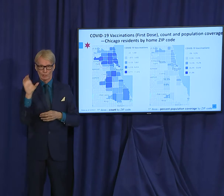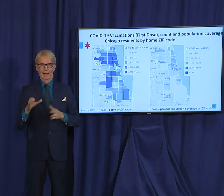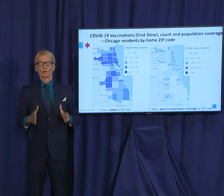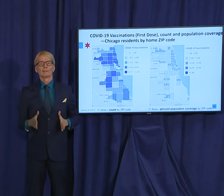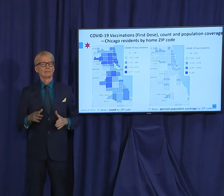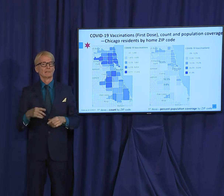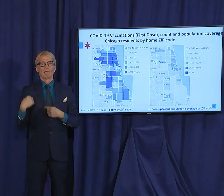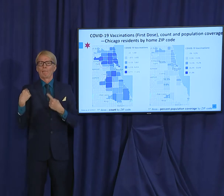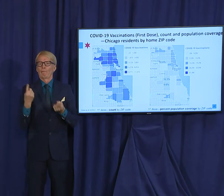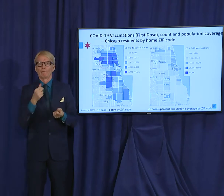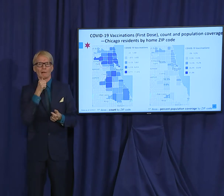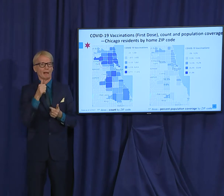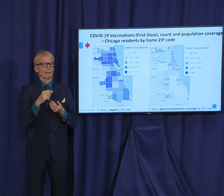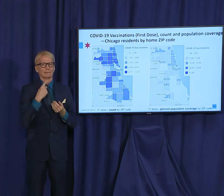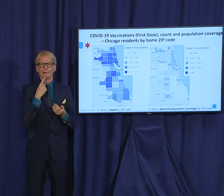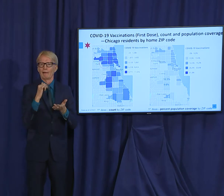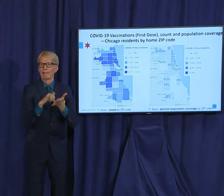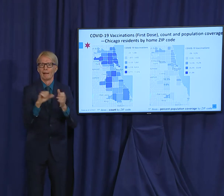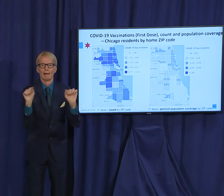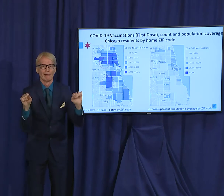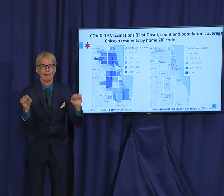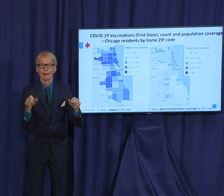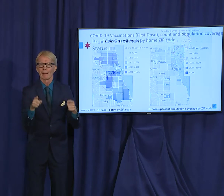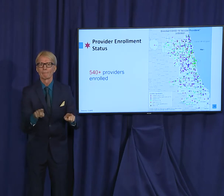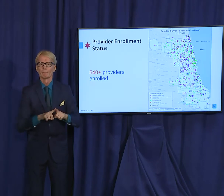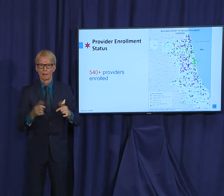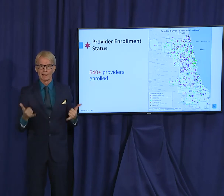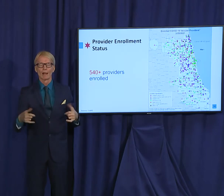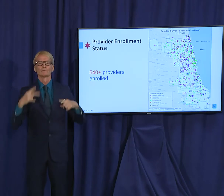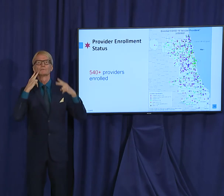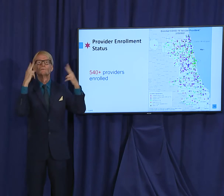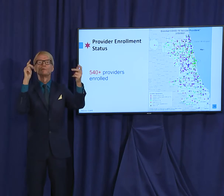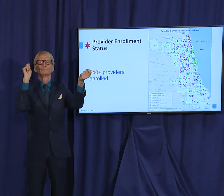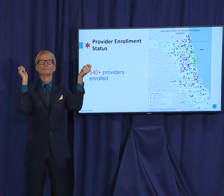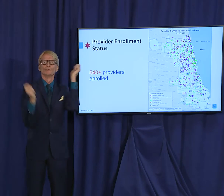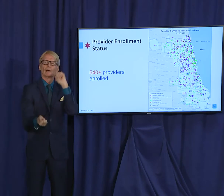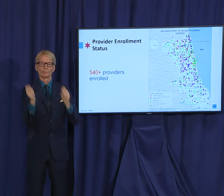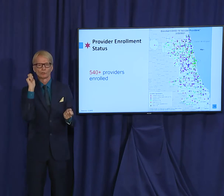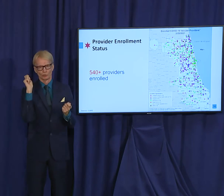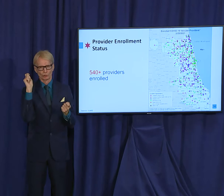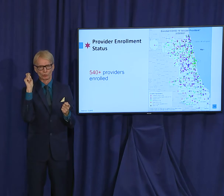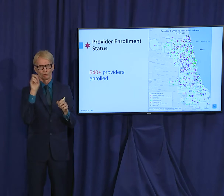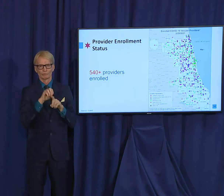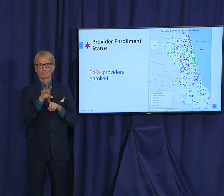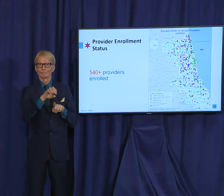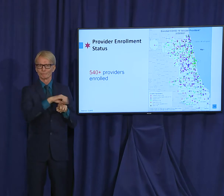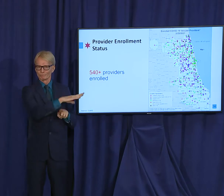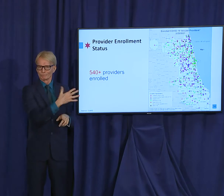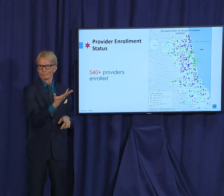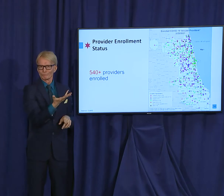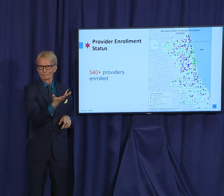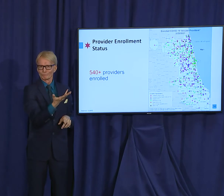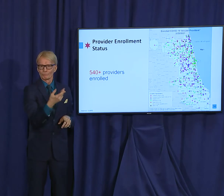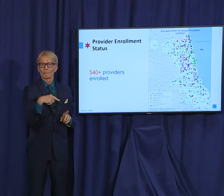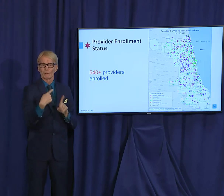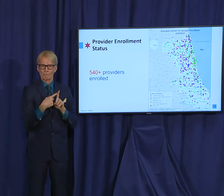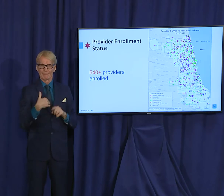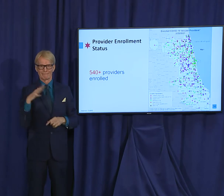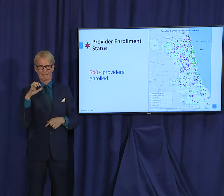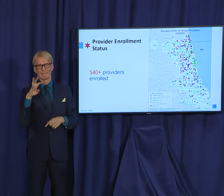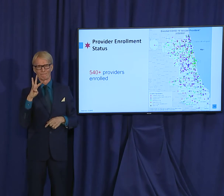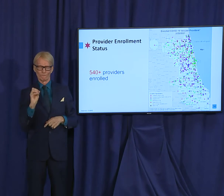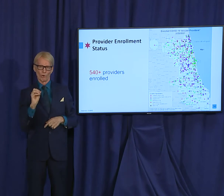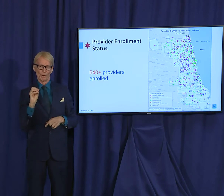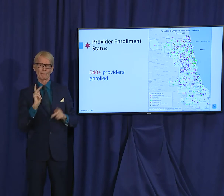is all of those numbers are heading down in the right direction. We've got more than 540 bricks and mortar providers